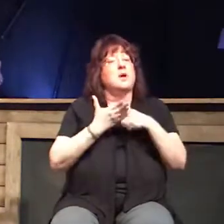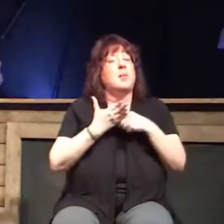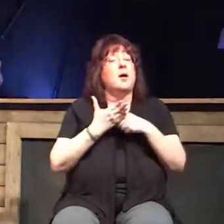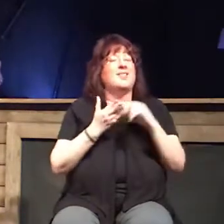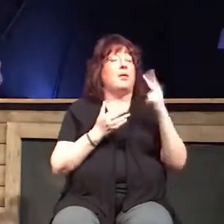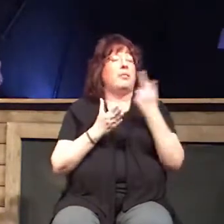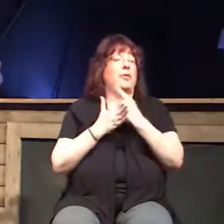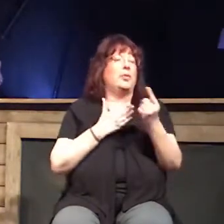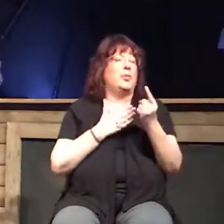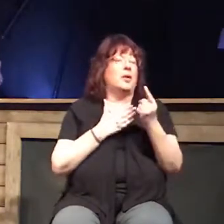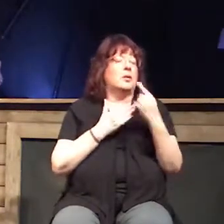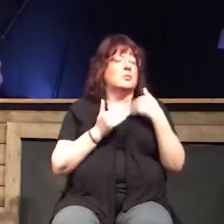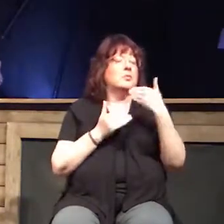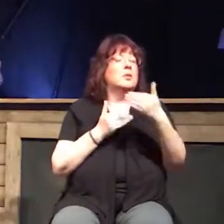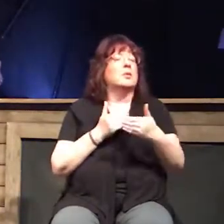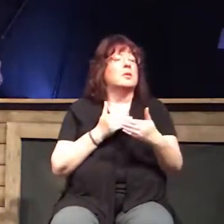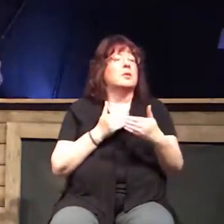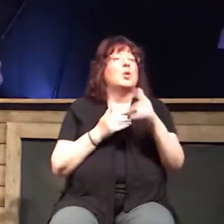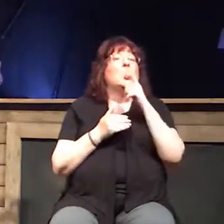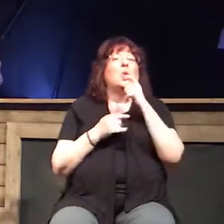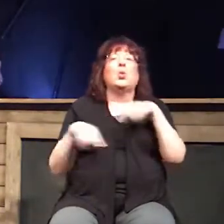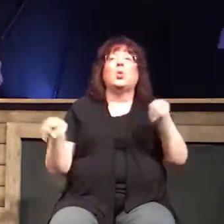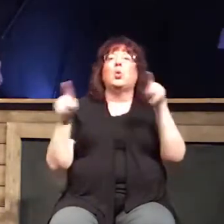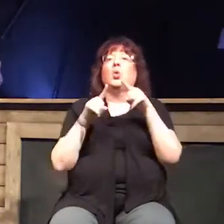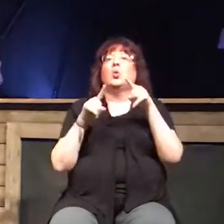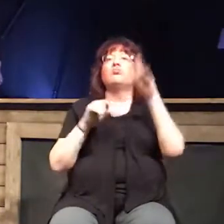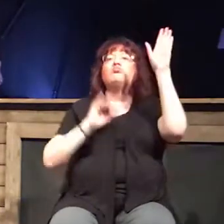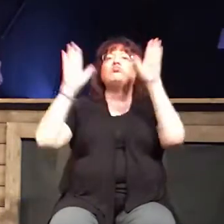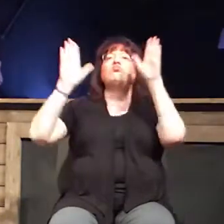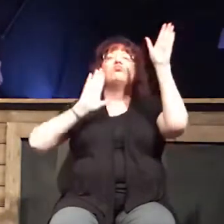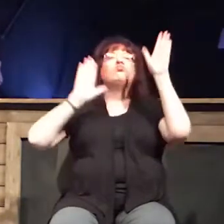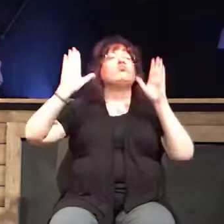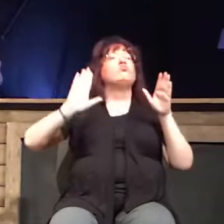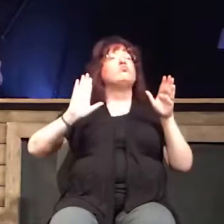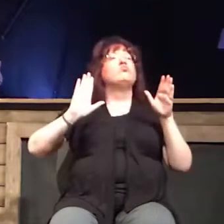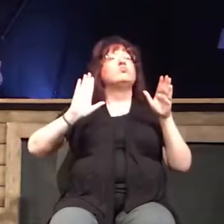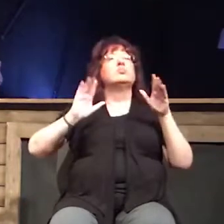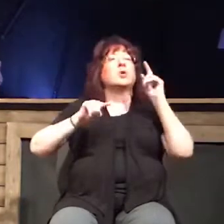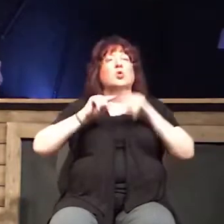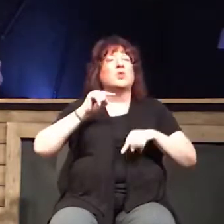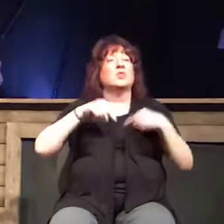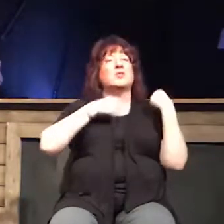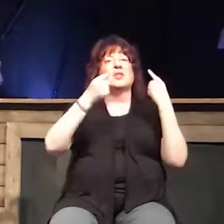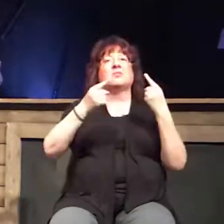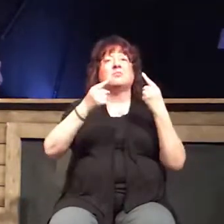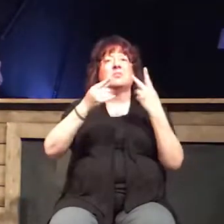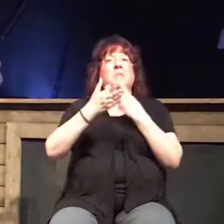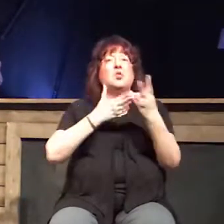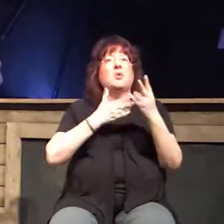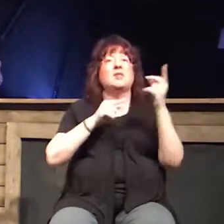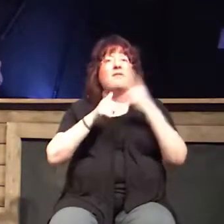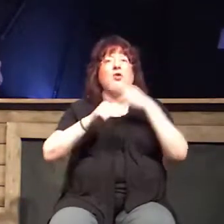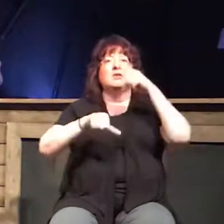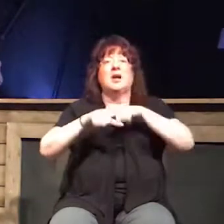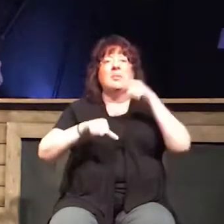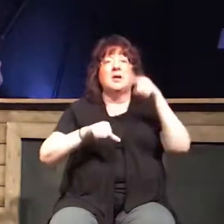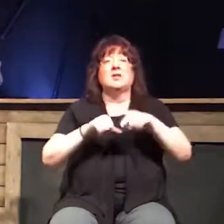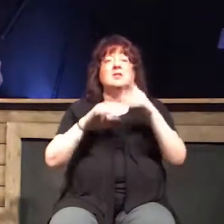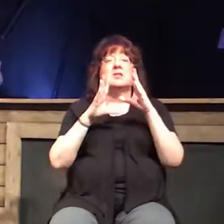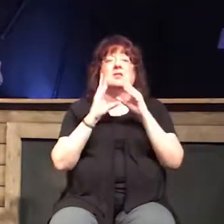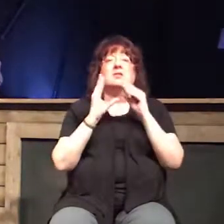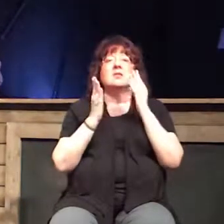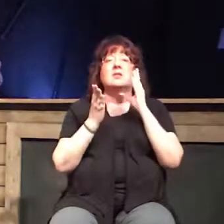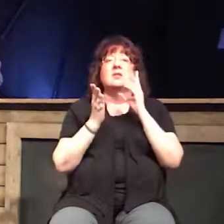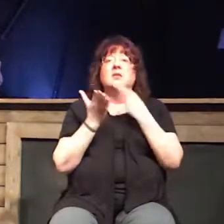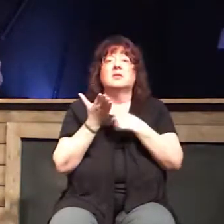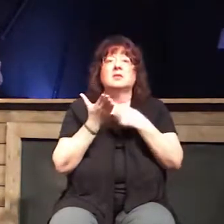now. This is our third week in a row. Who here today, just by a show of hands, has not been able to be here the last 2 weeks? Who here, this is your first time in this series? Just raise your hand